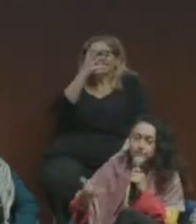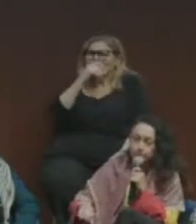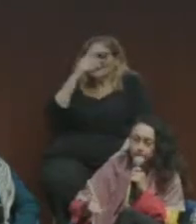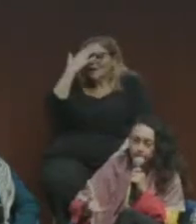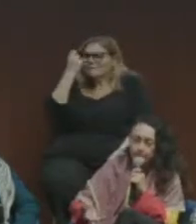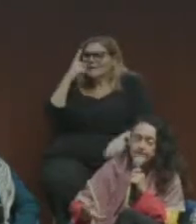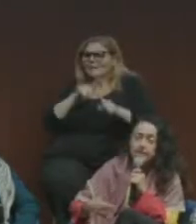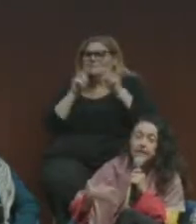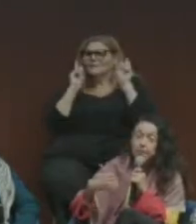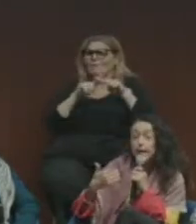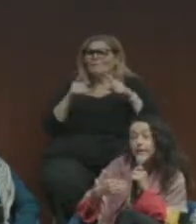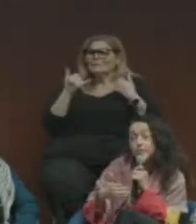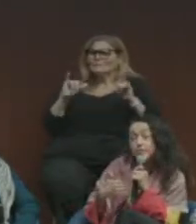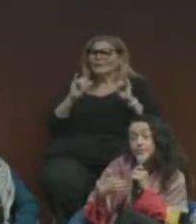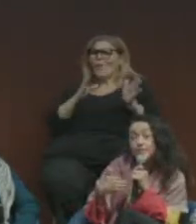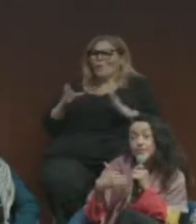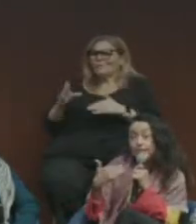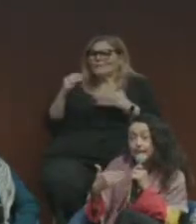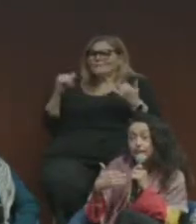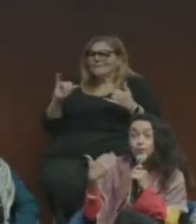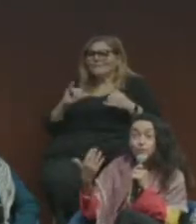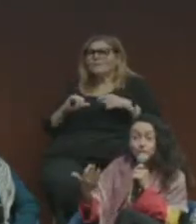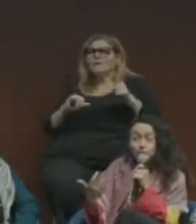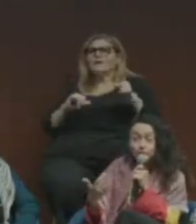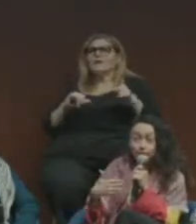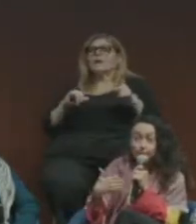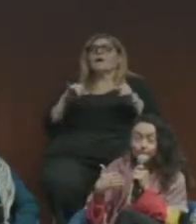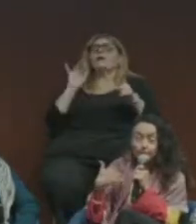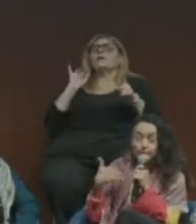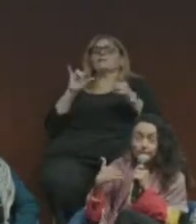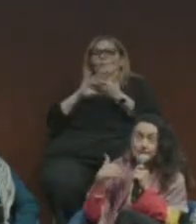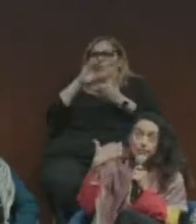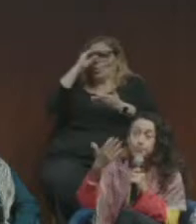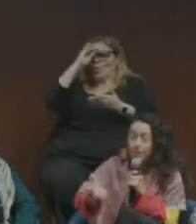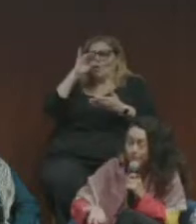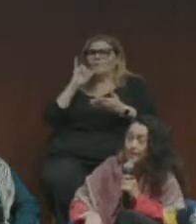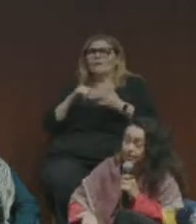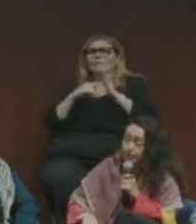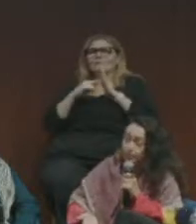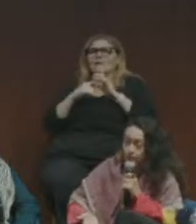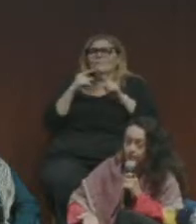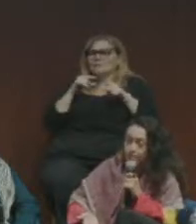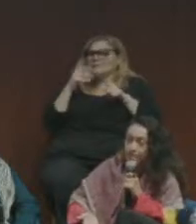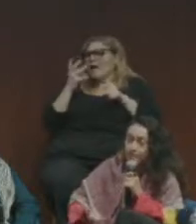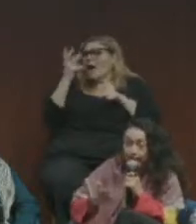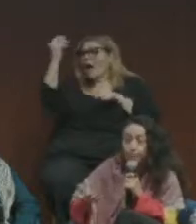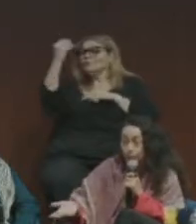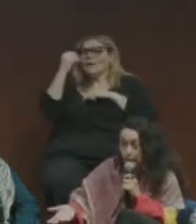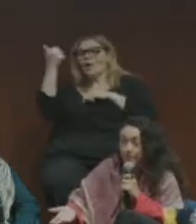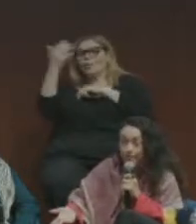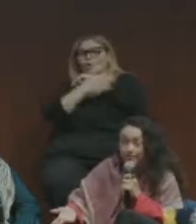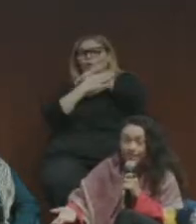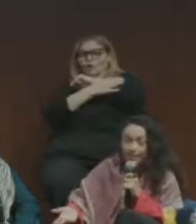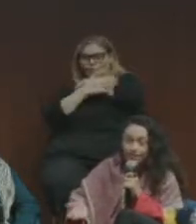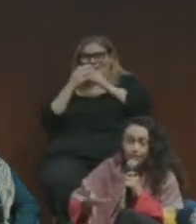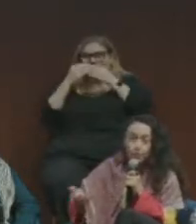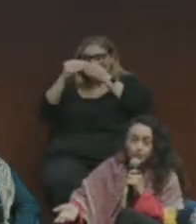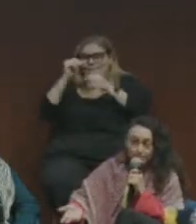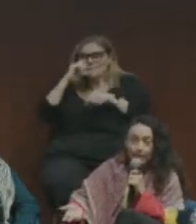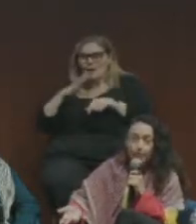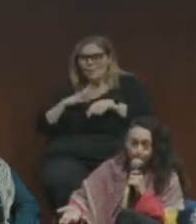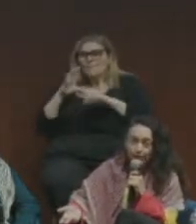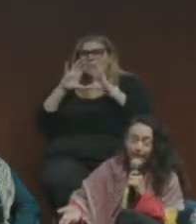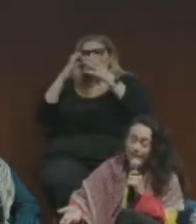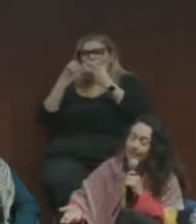way of doing organizing. And we actually then learned from examples outside of the US, led by women in the